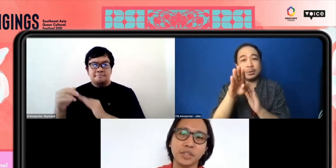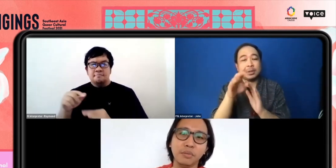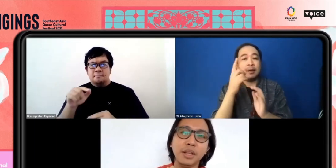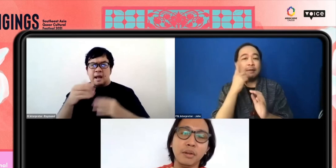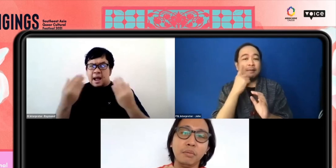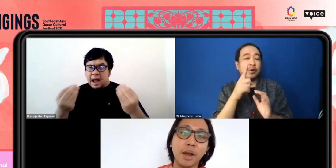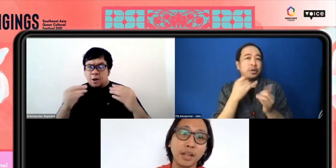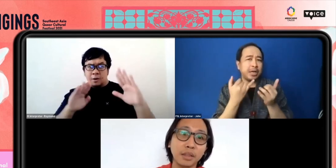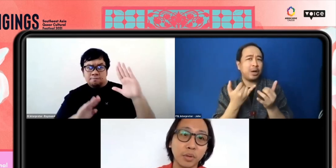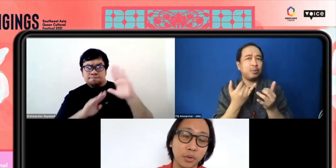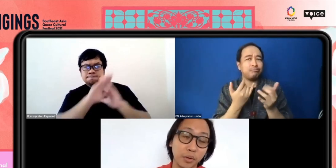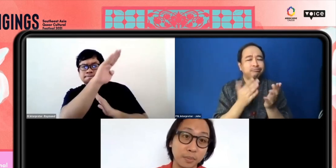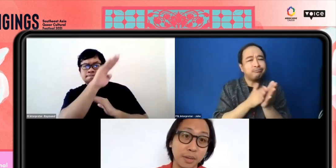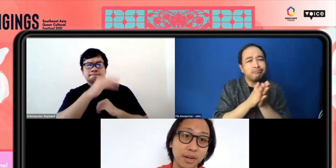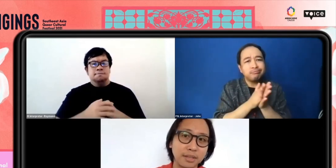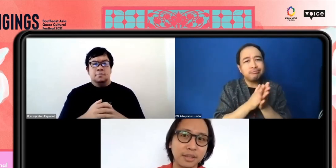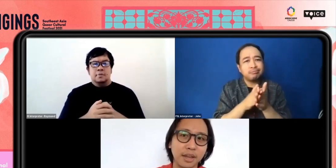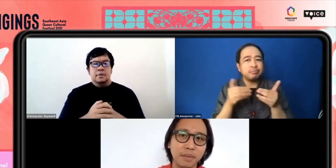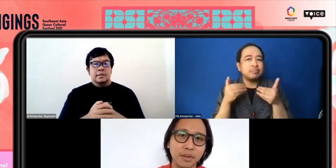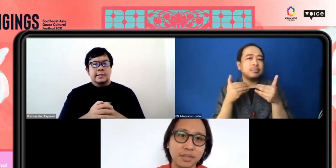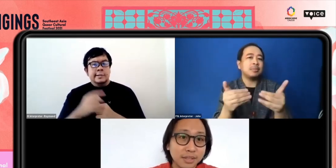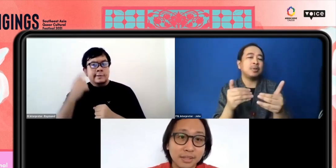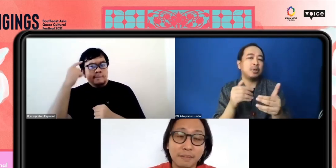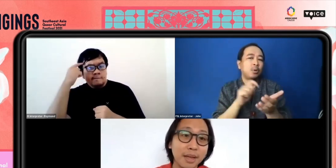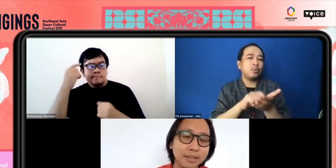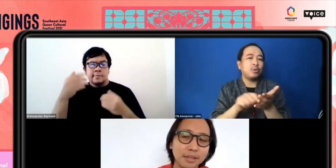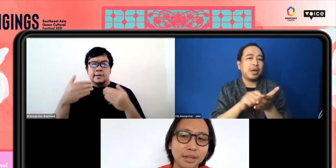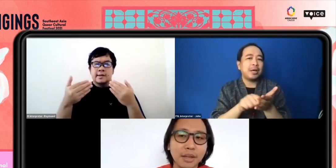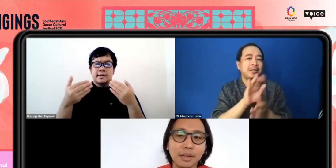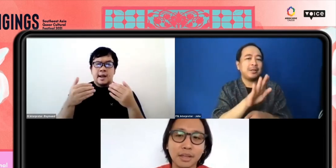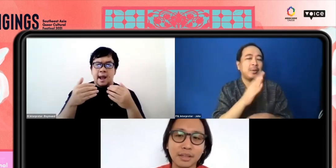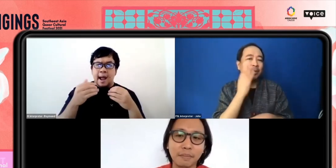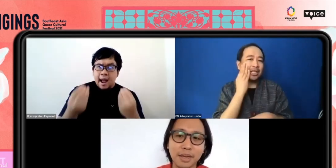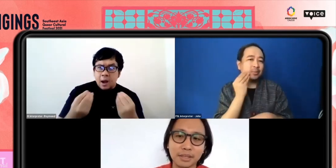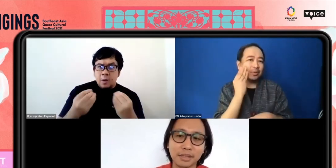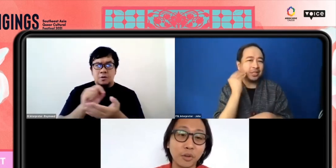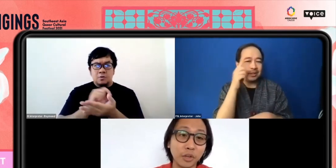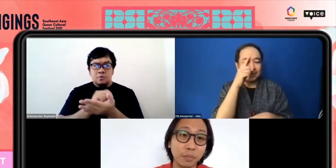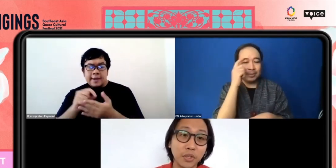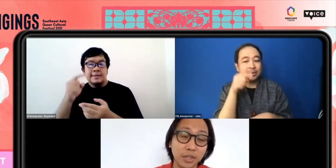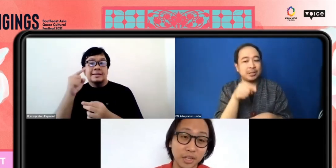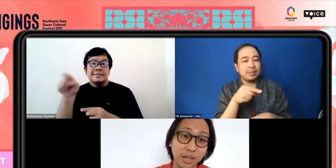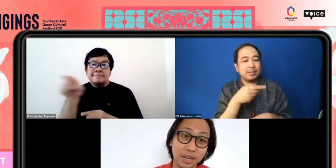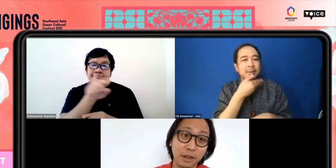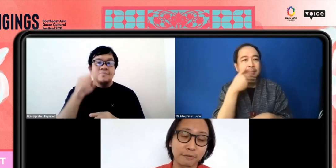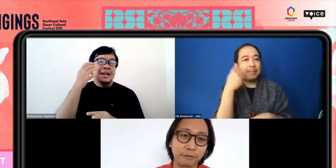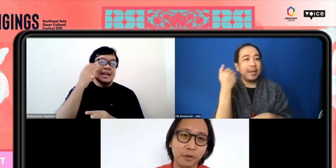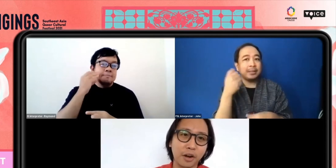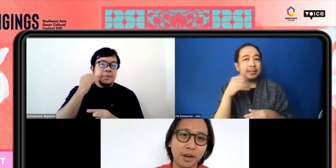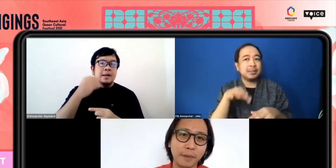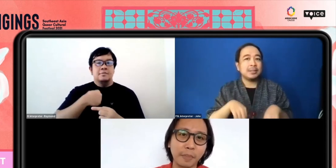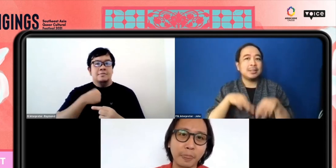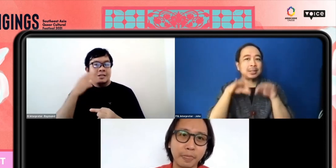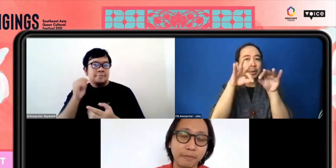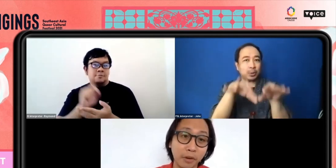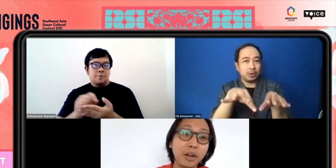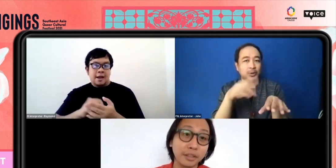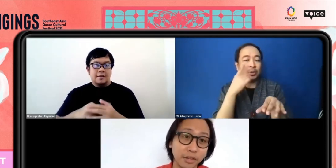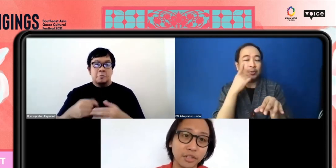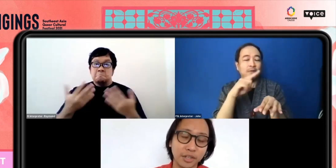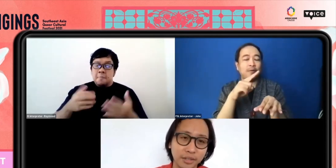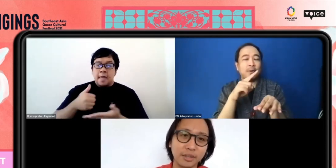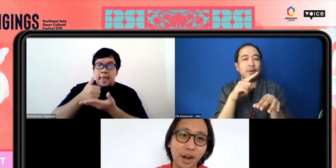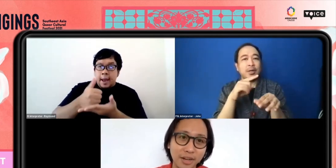writers, just really write what you're experiencing, because that's the best contribution that you can give